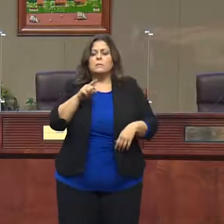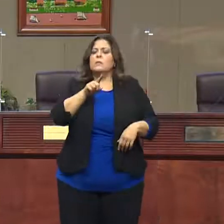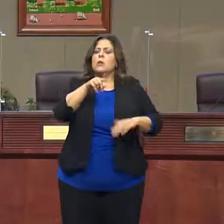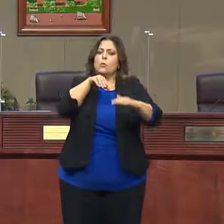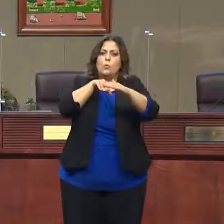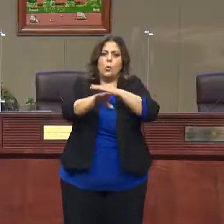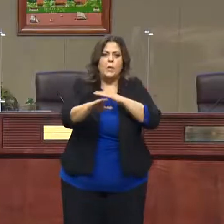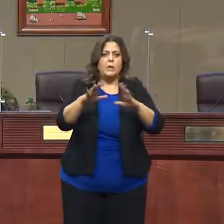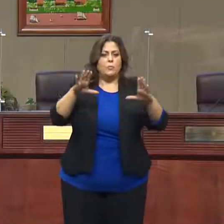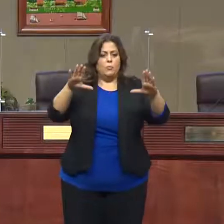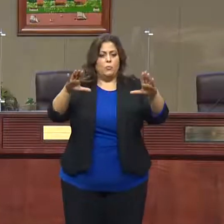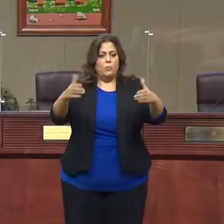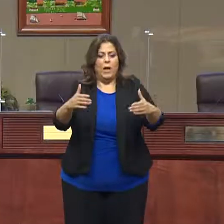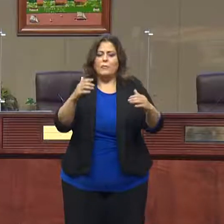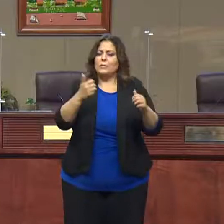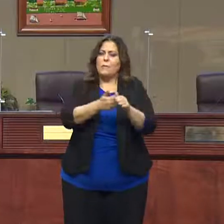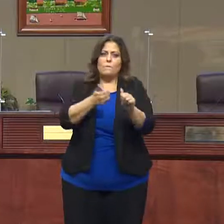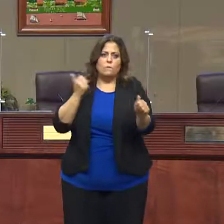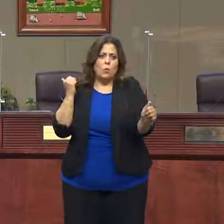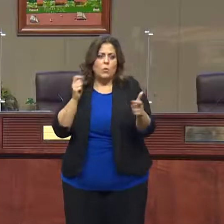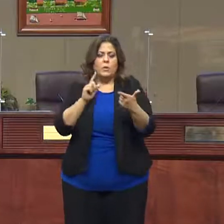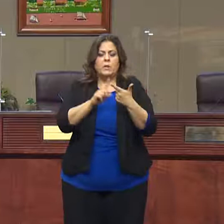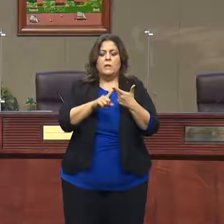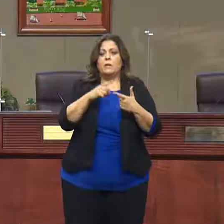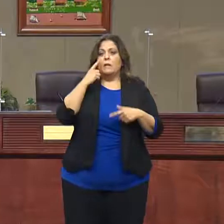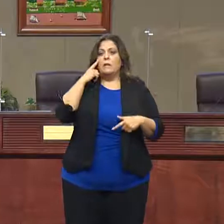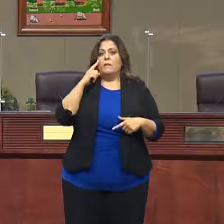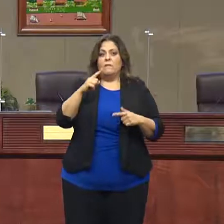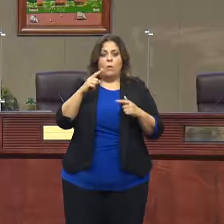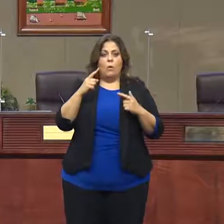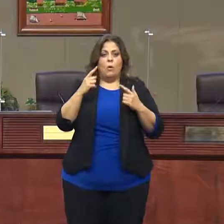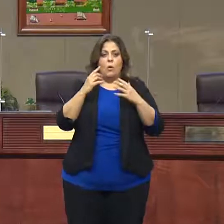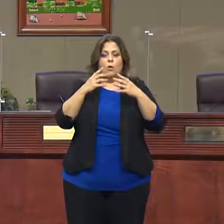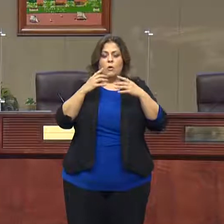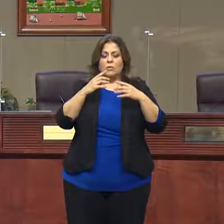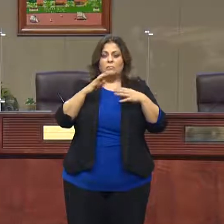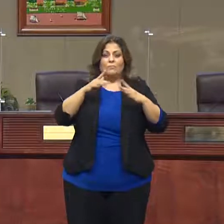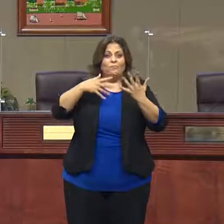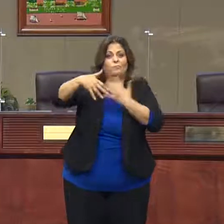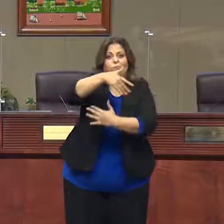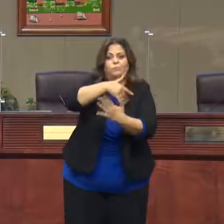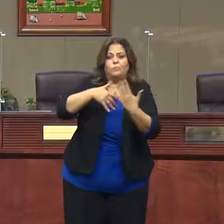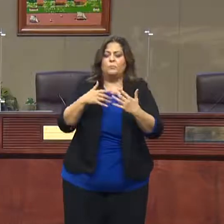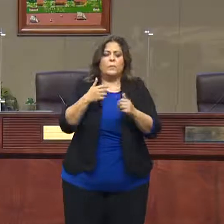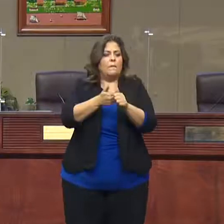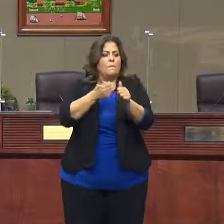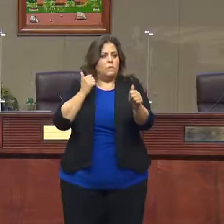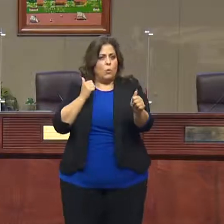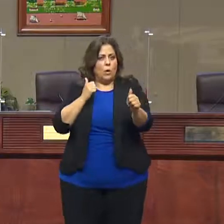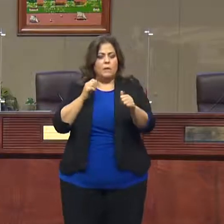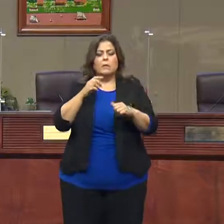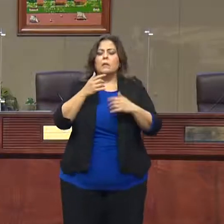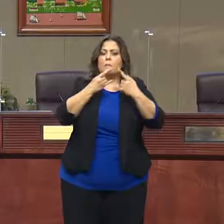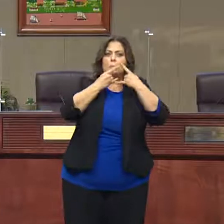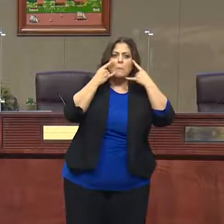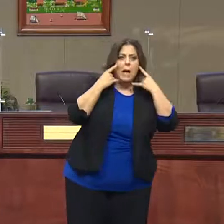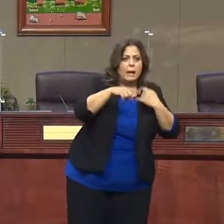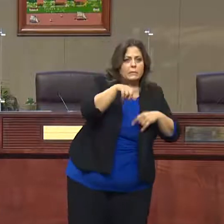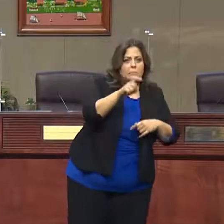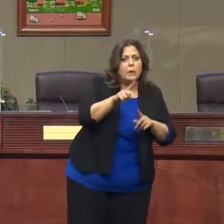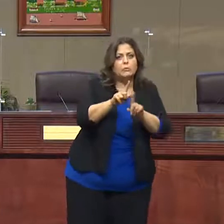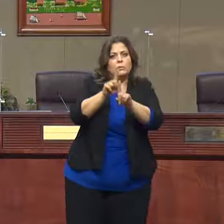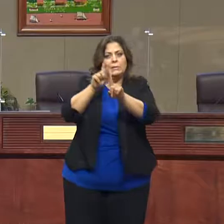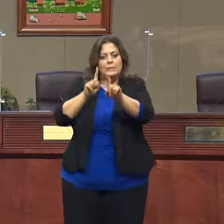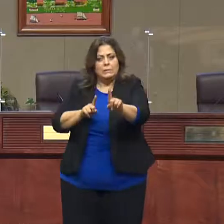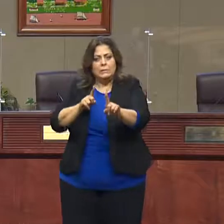it's fine. It is important to continue to wear your mask. It is important to continue to wash your distance, as